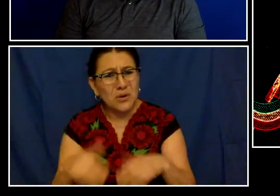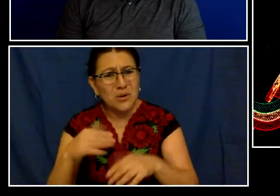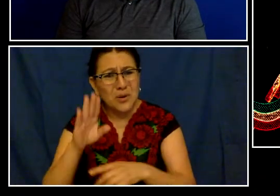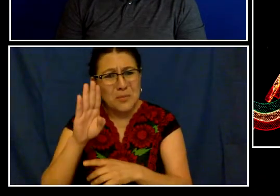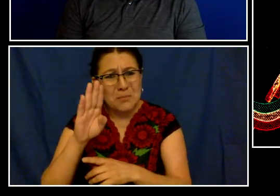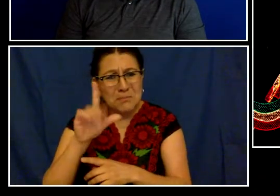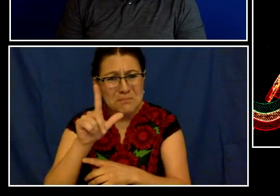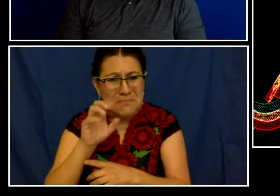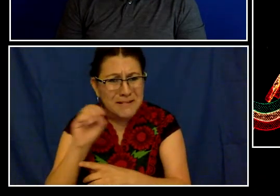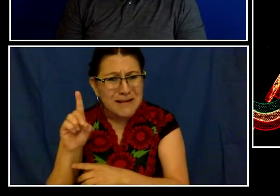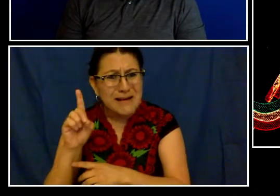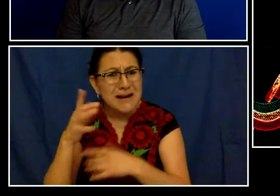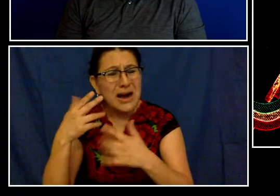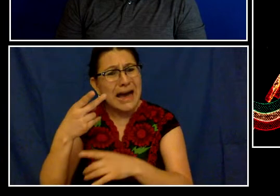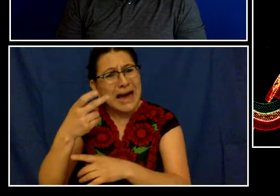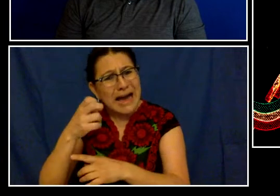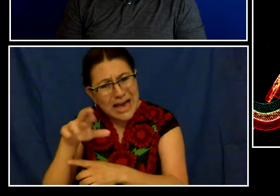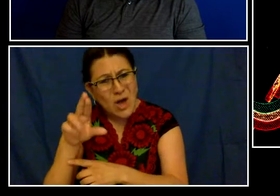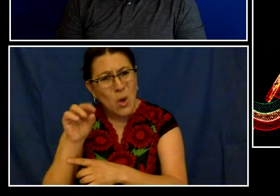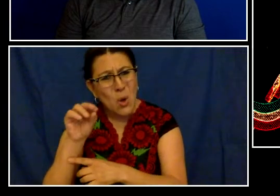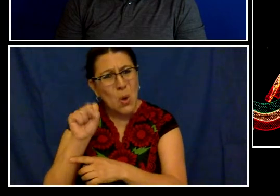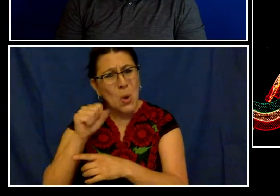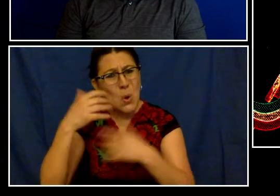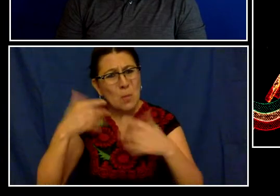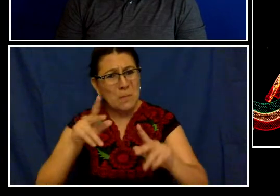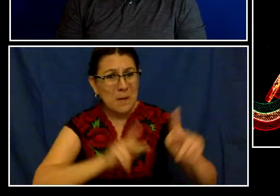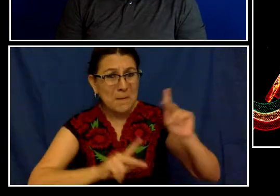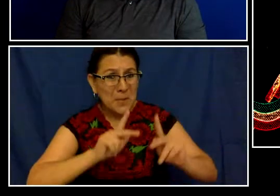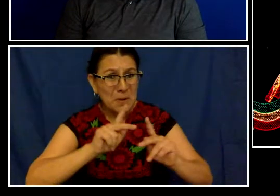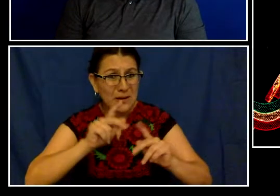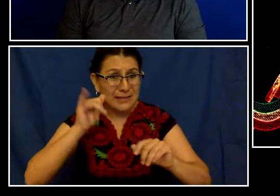union. The red means the